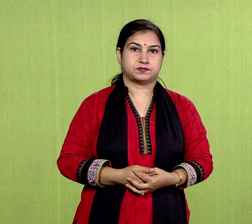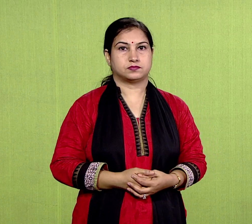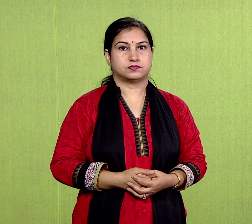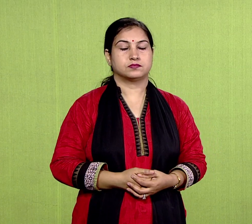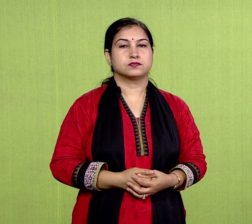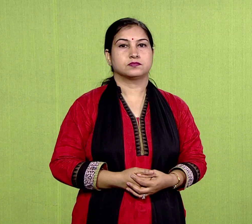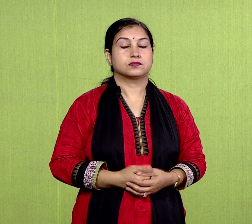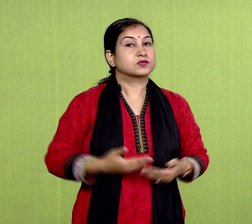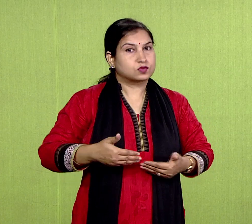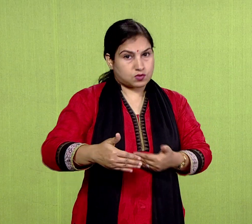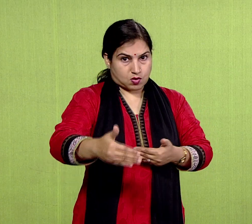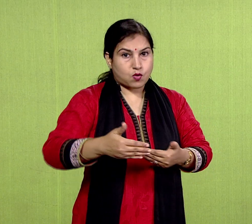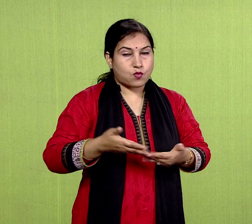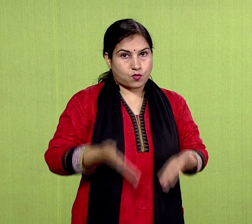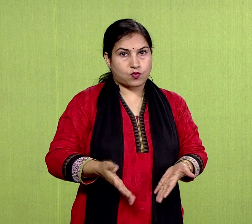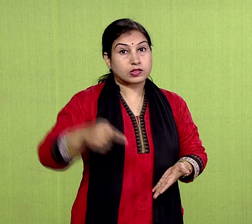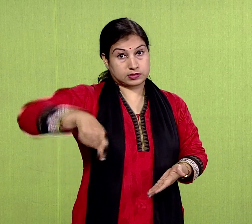So now in this video,